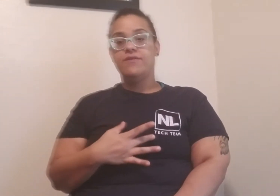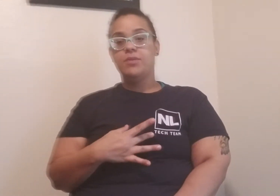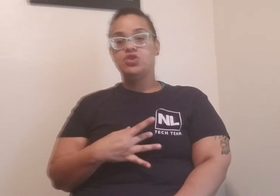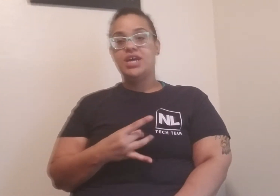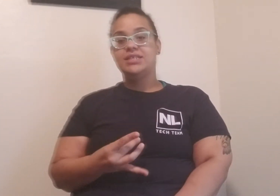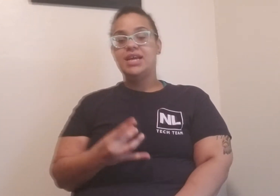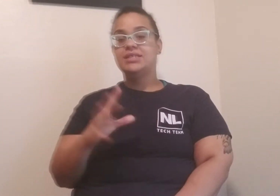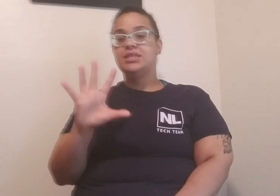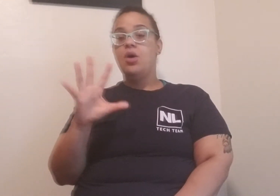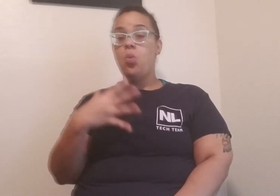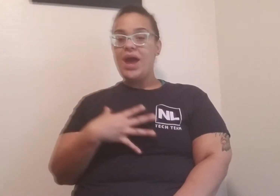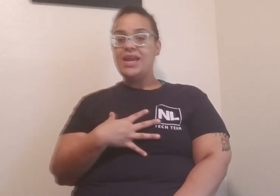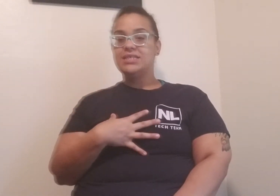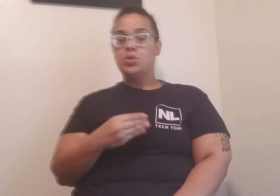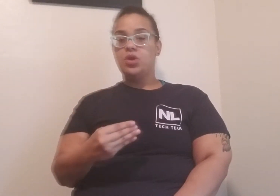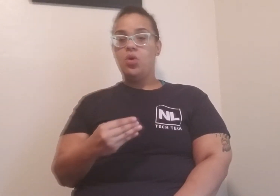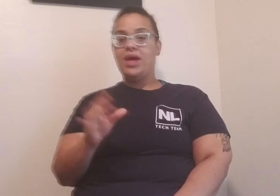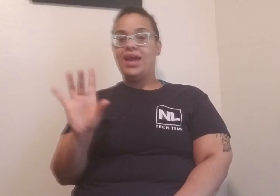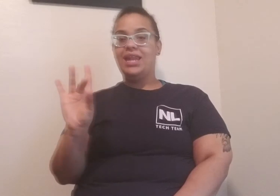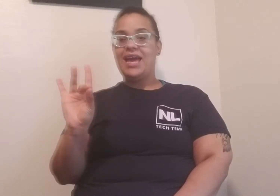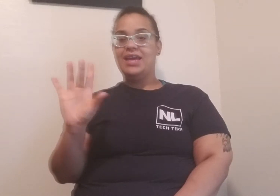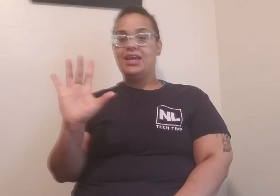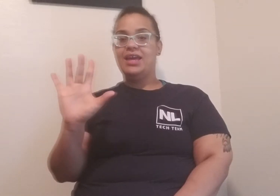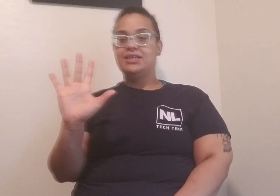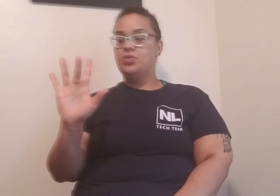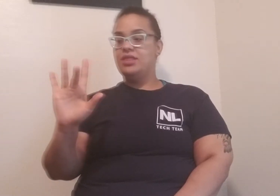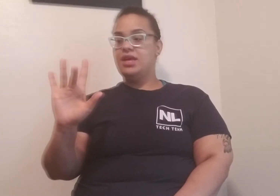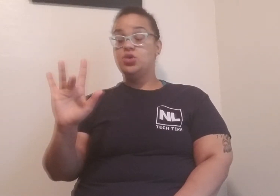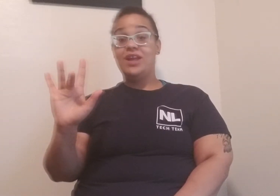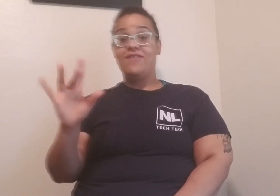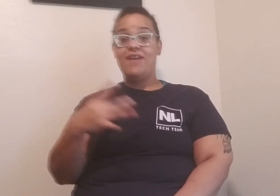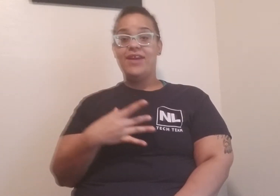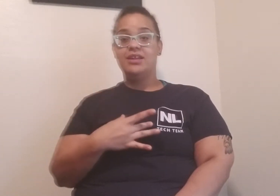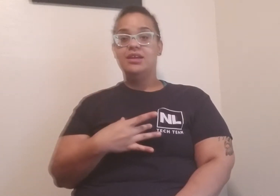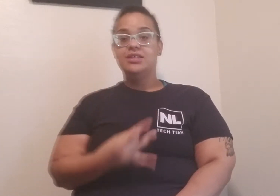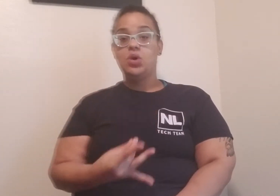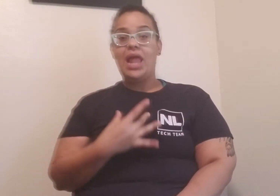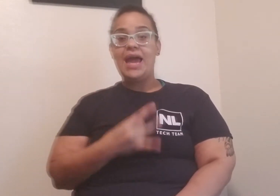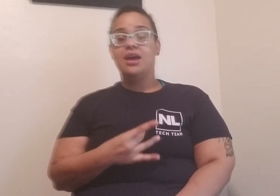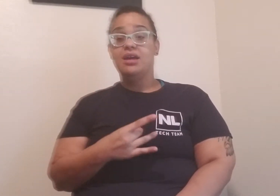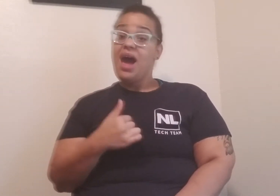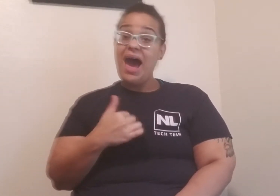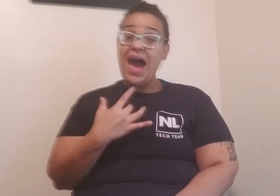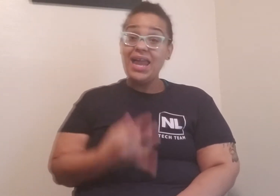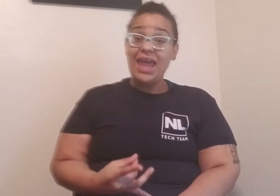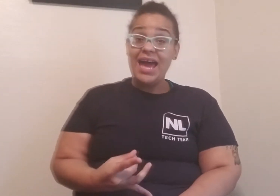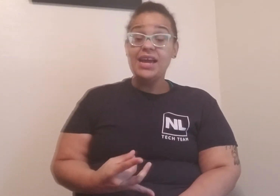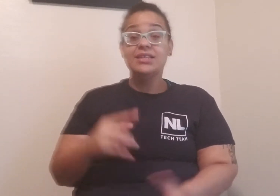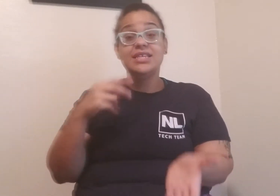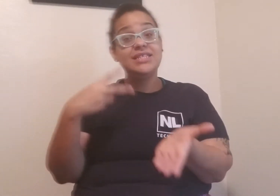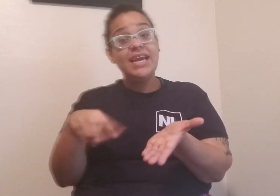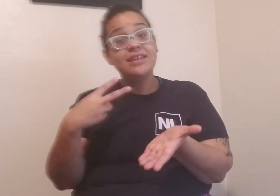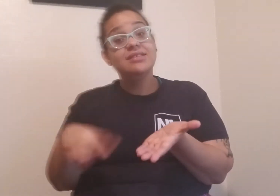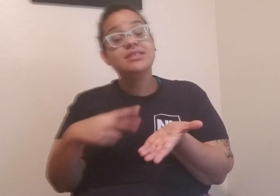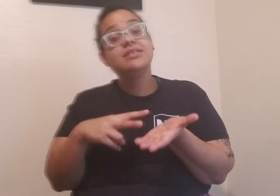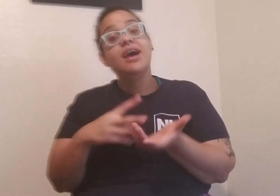your chest. It's white is the whole hand, like is with the 25 hand. So like, I like to dance.